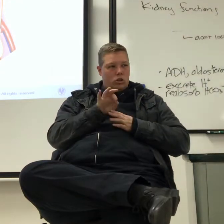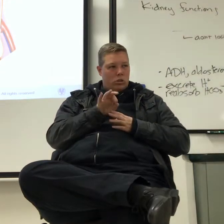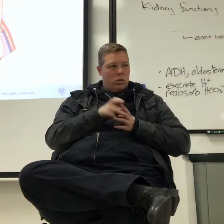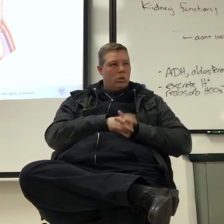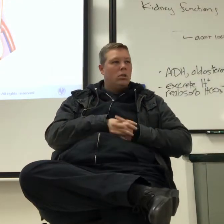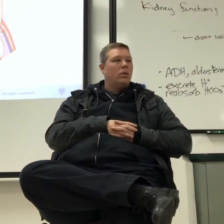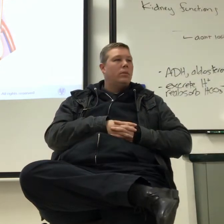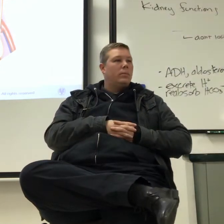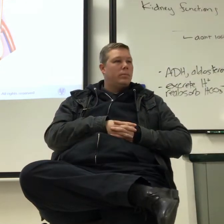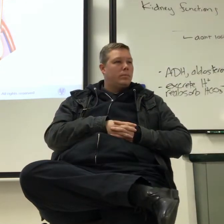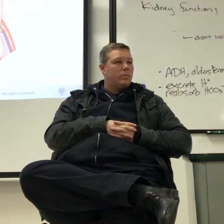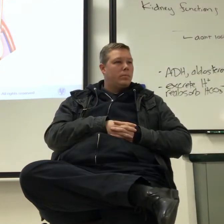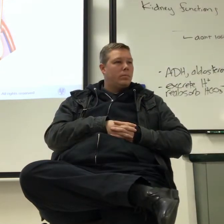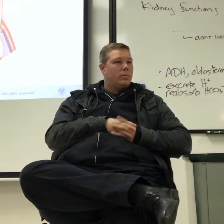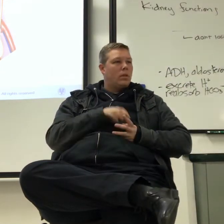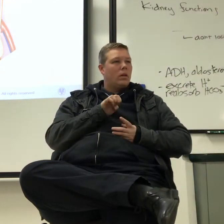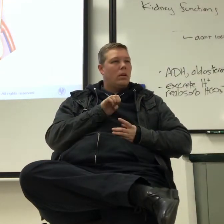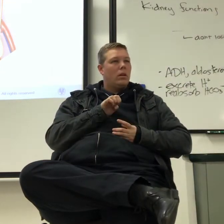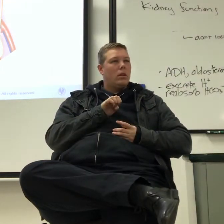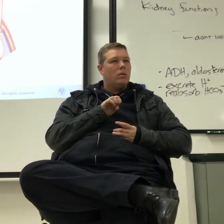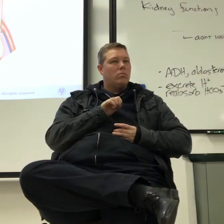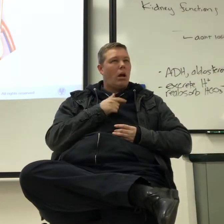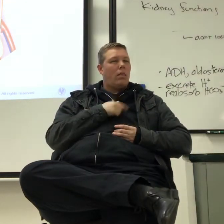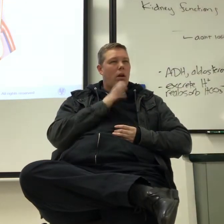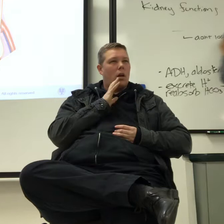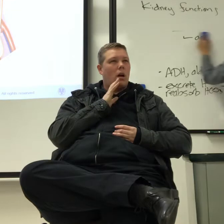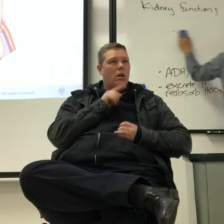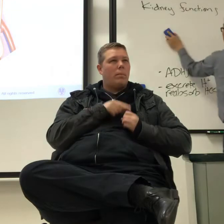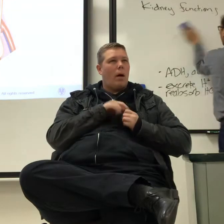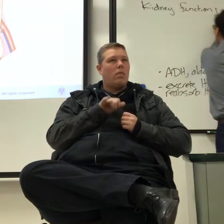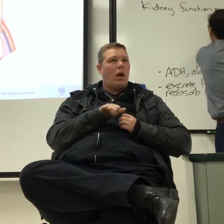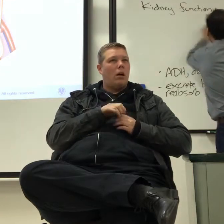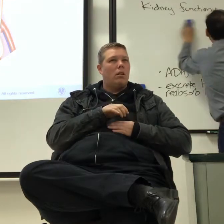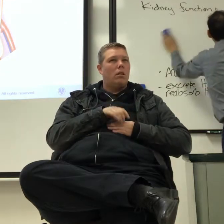Endocrine function is, well, actually I talked about